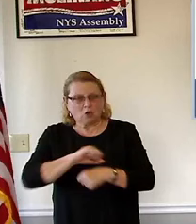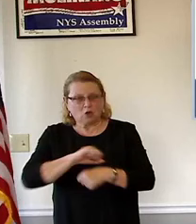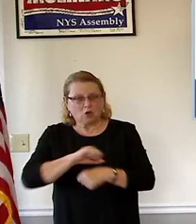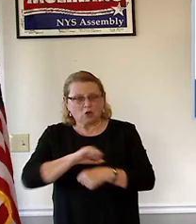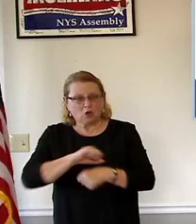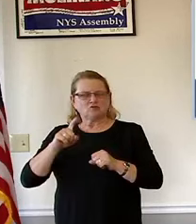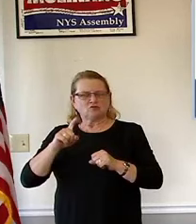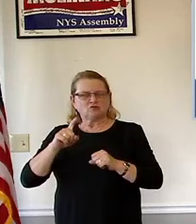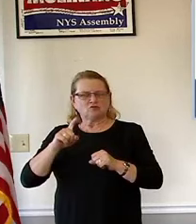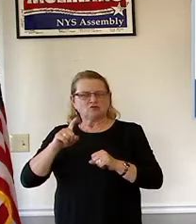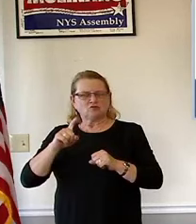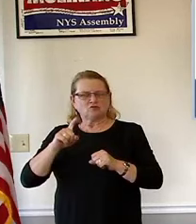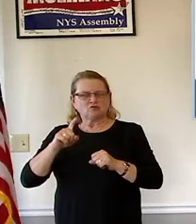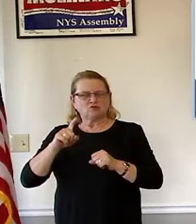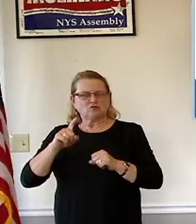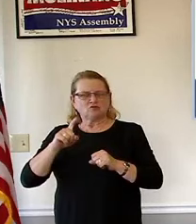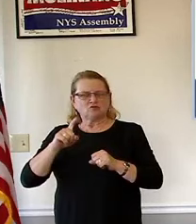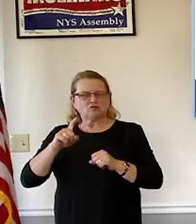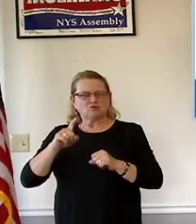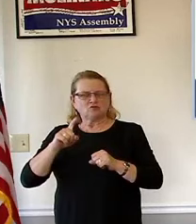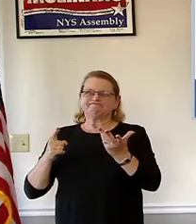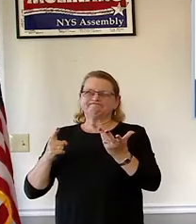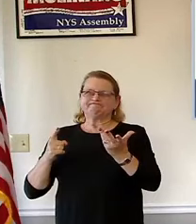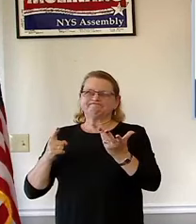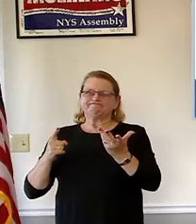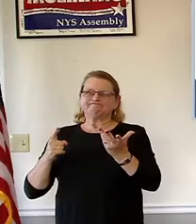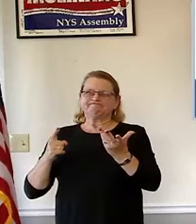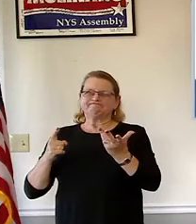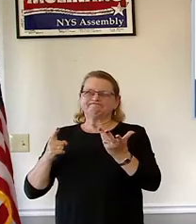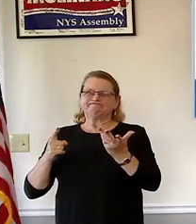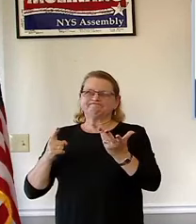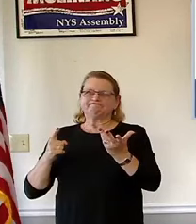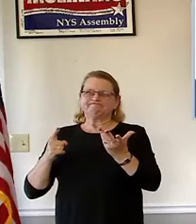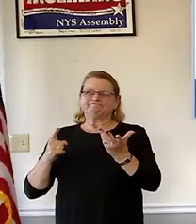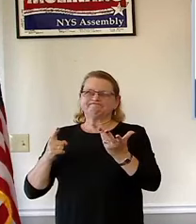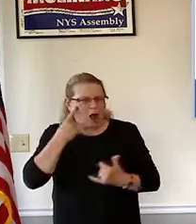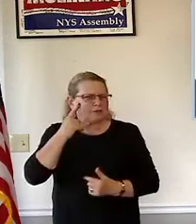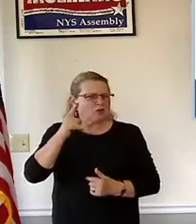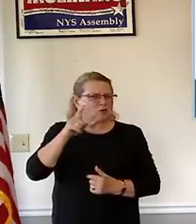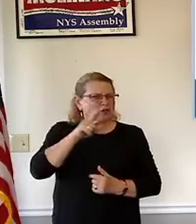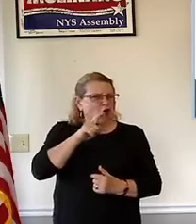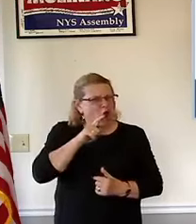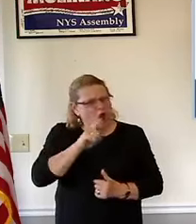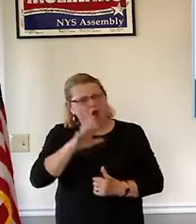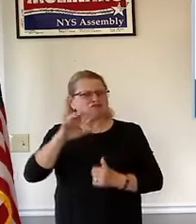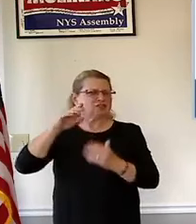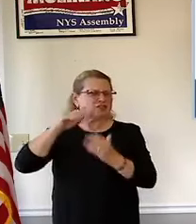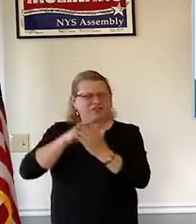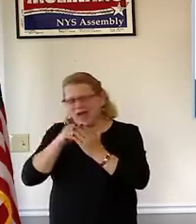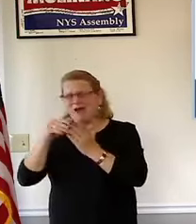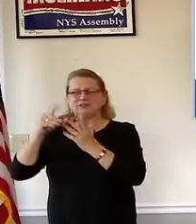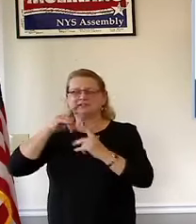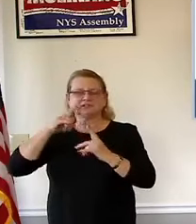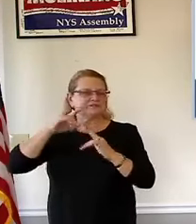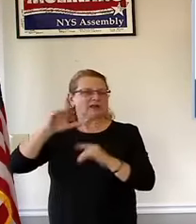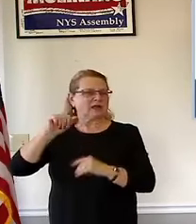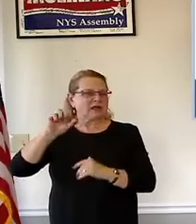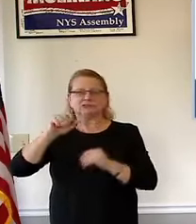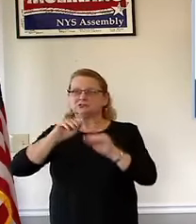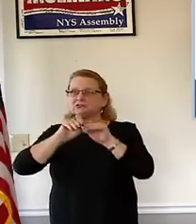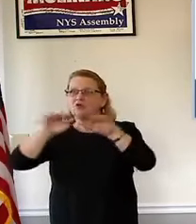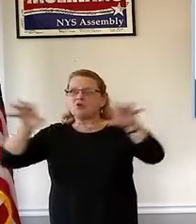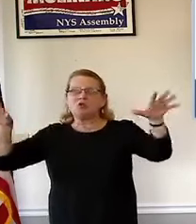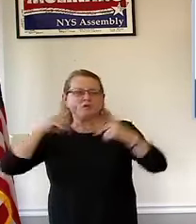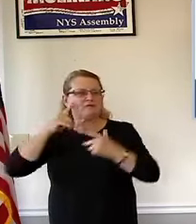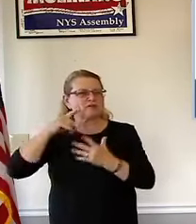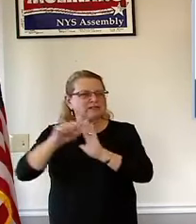it on steroids because we're dealing with hundreds and thousands of cases throughout the state, as well as hundreds